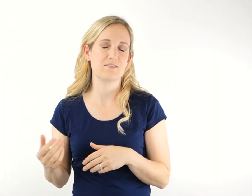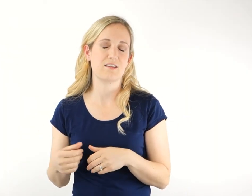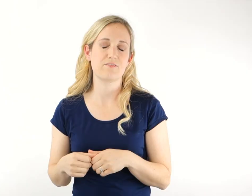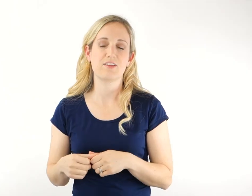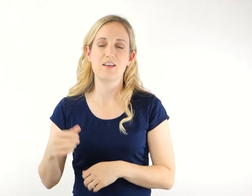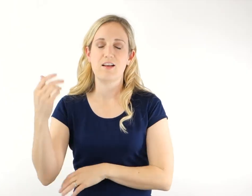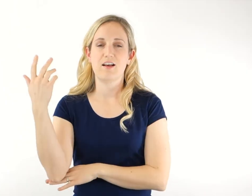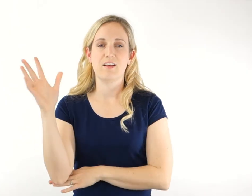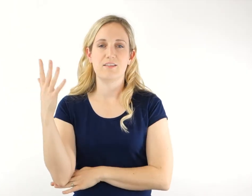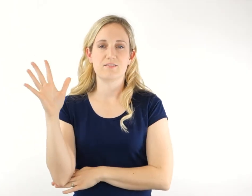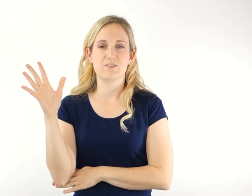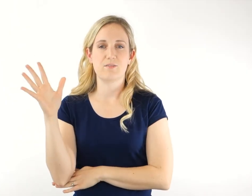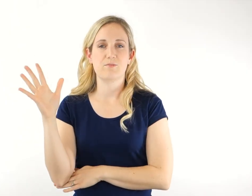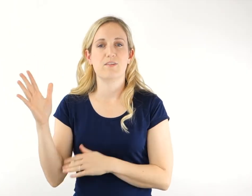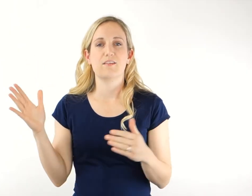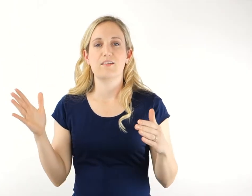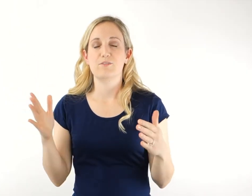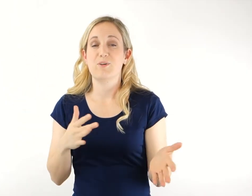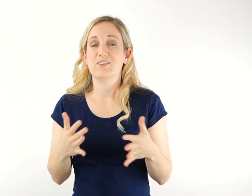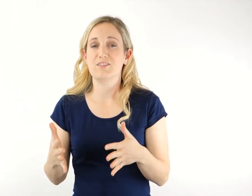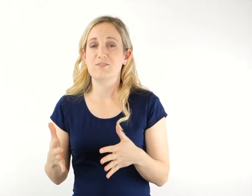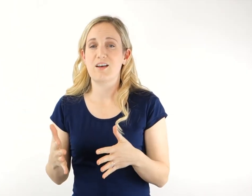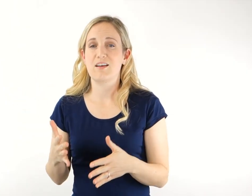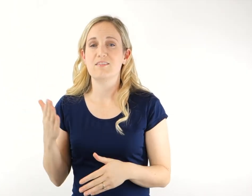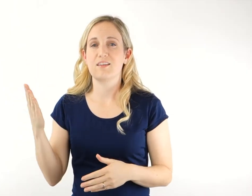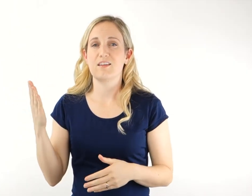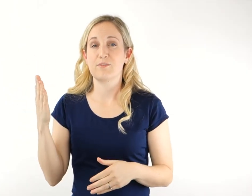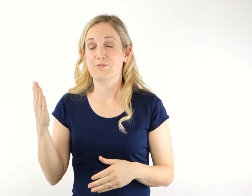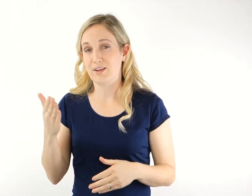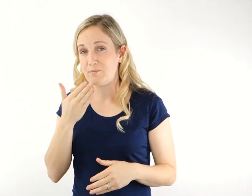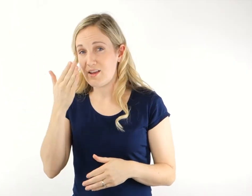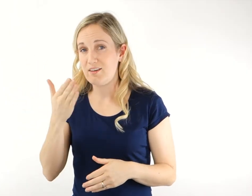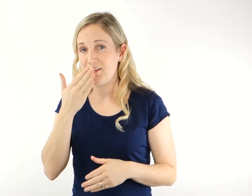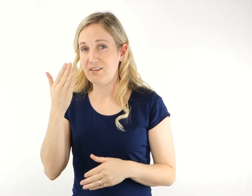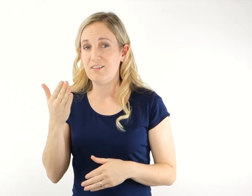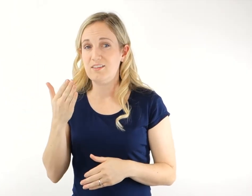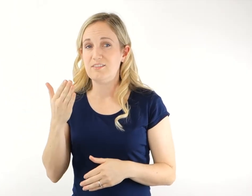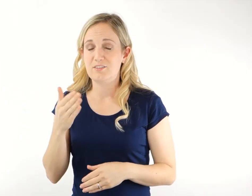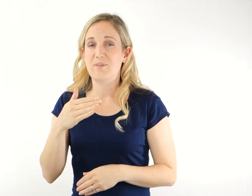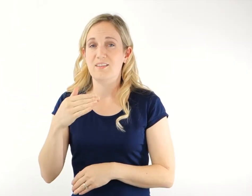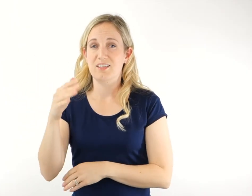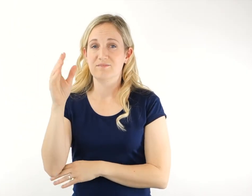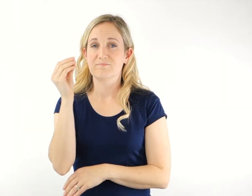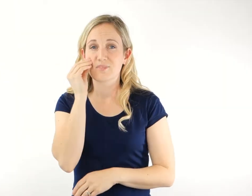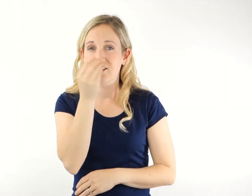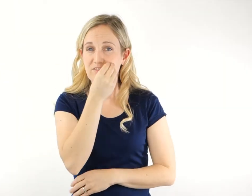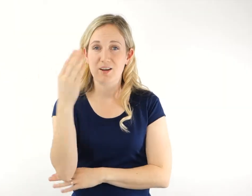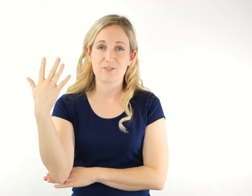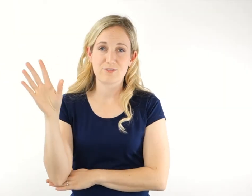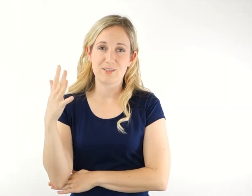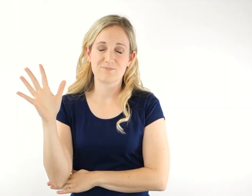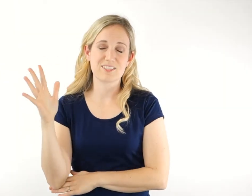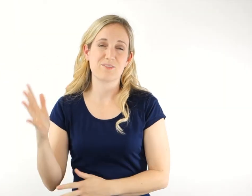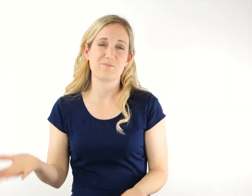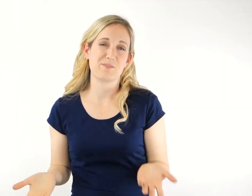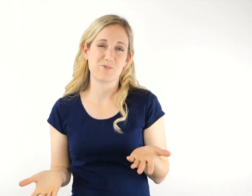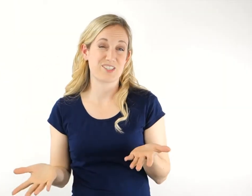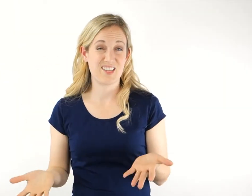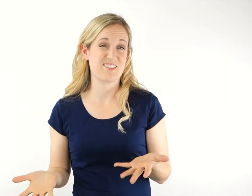stuff. And so if you wanted to do that, then I would recommend smelling a flower tree because that would make more sense